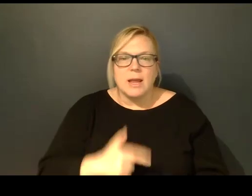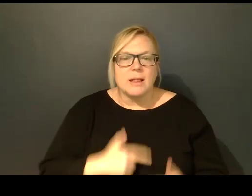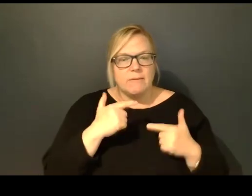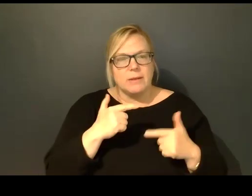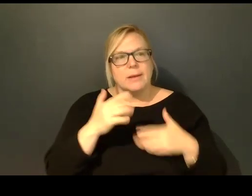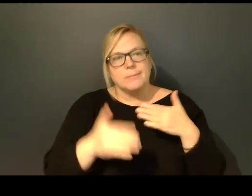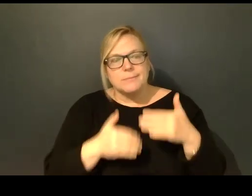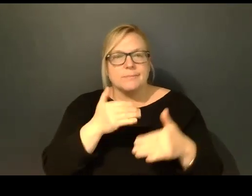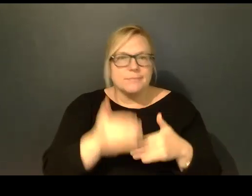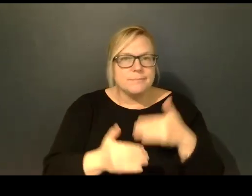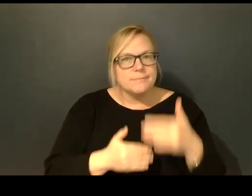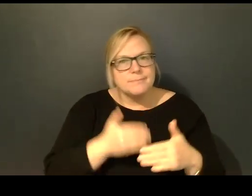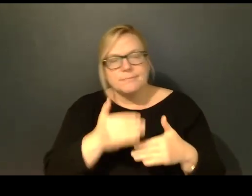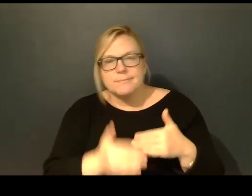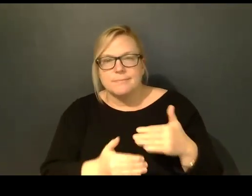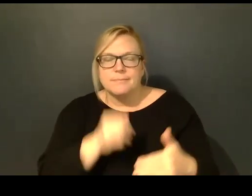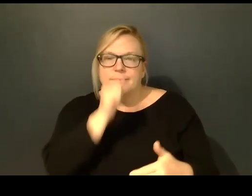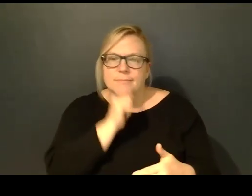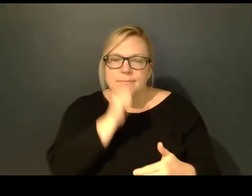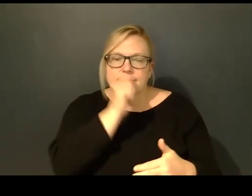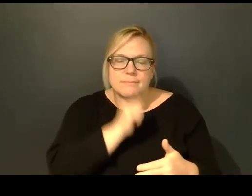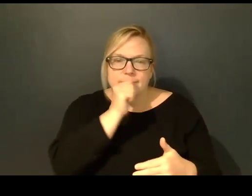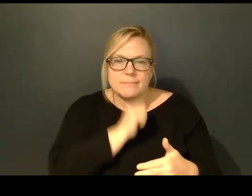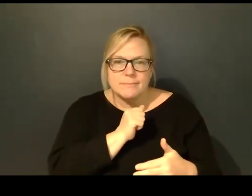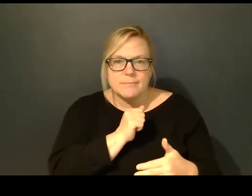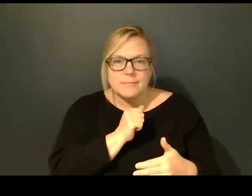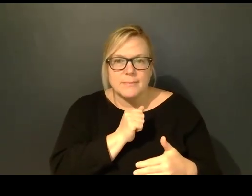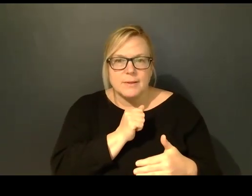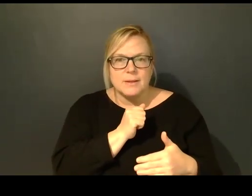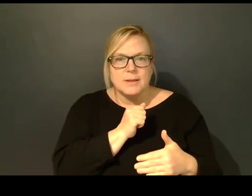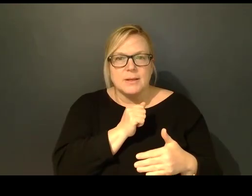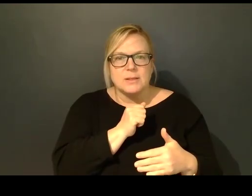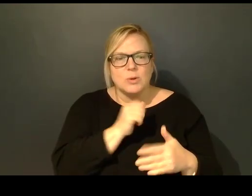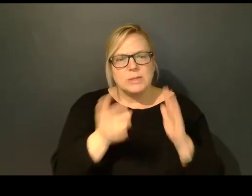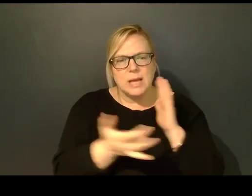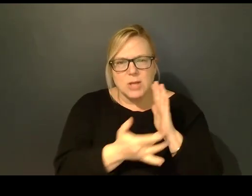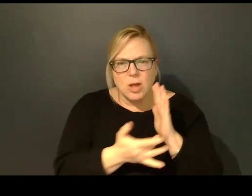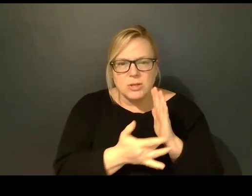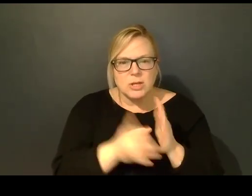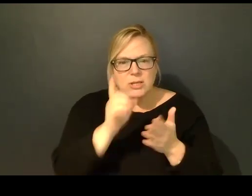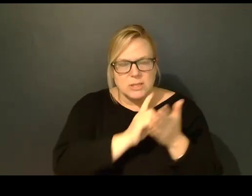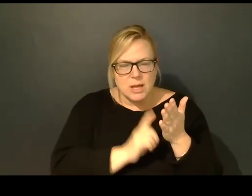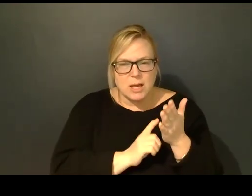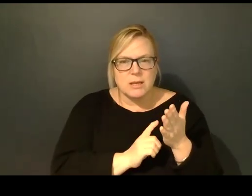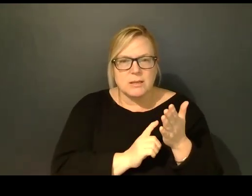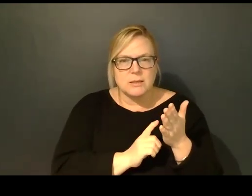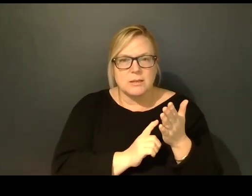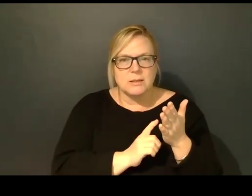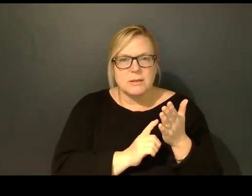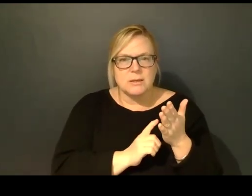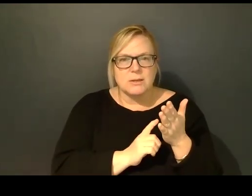Mhm. So strategies, apps, technology that is designed to